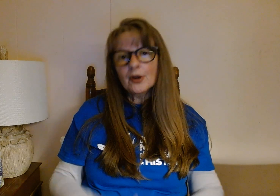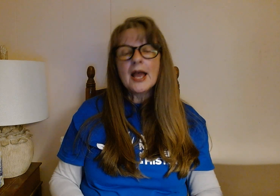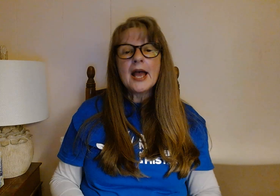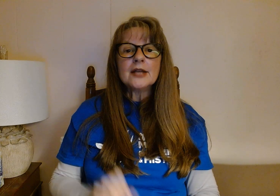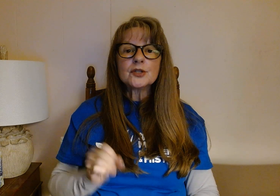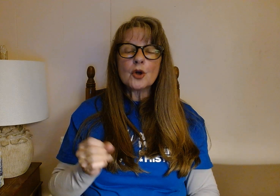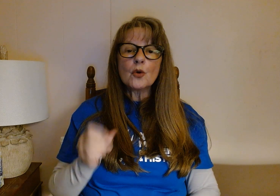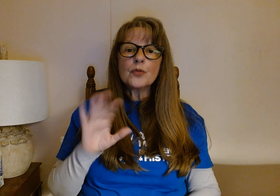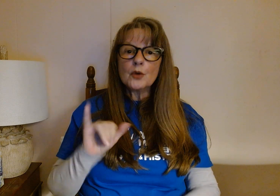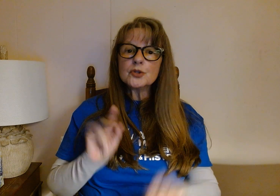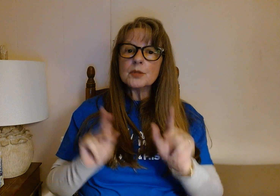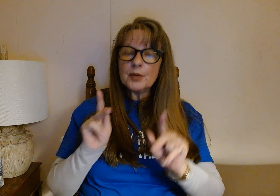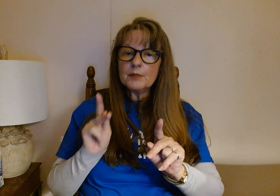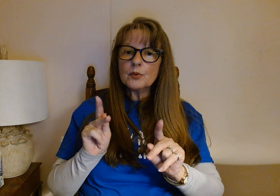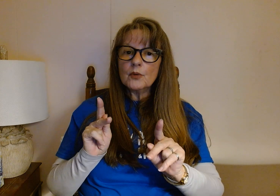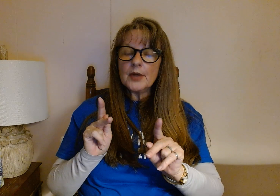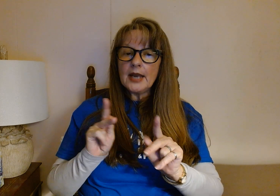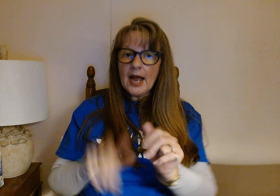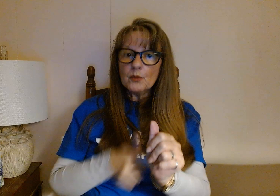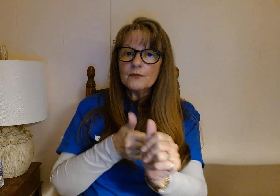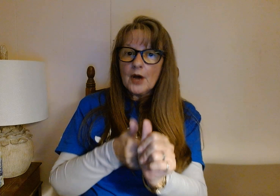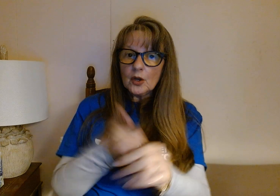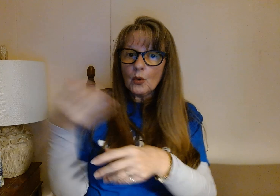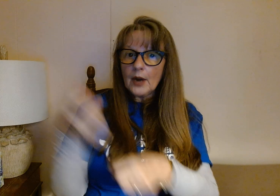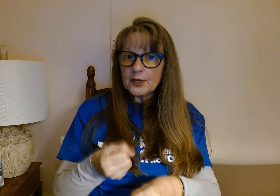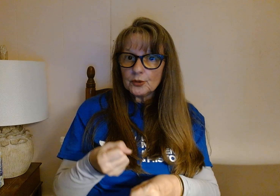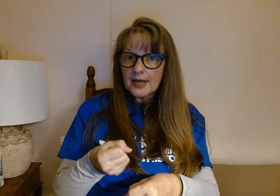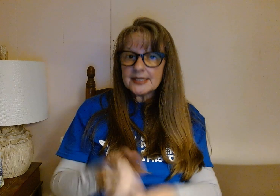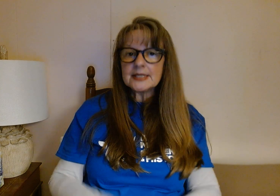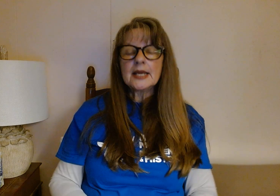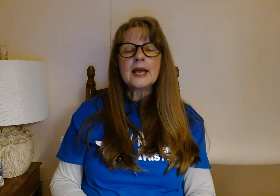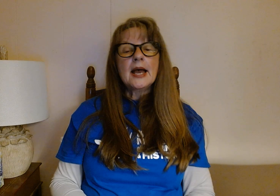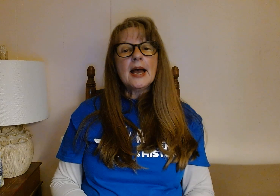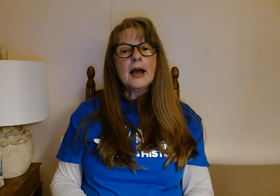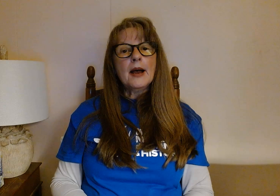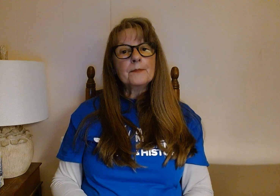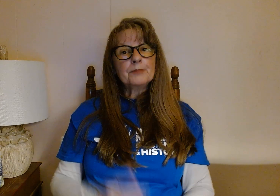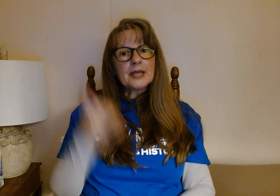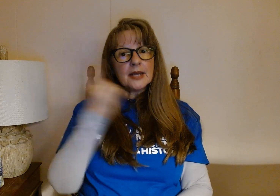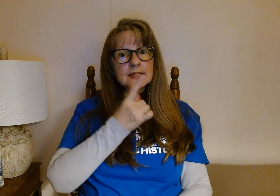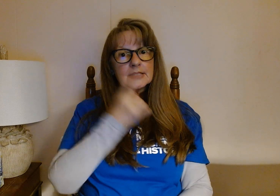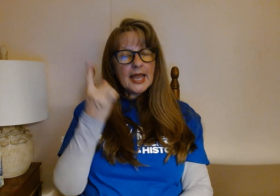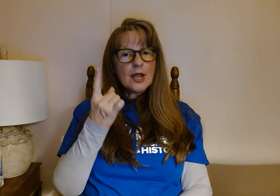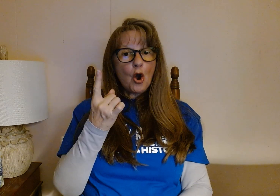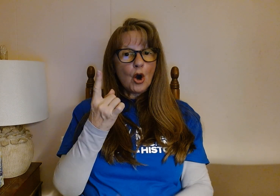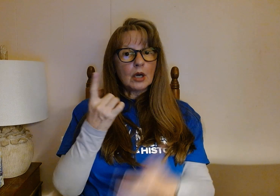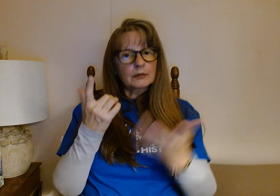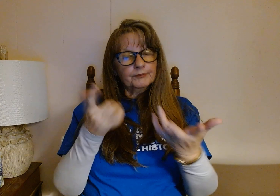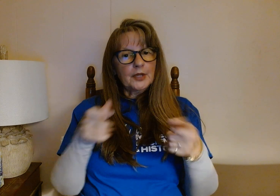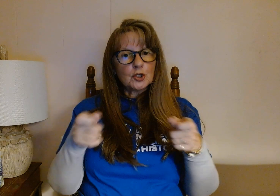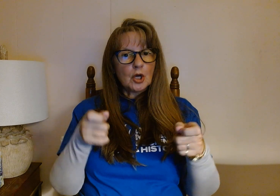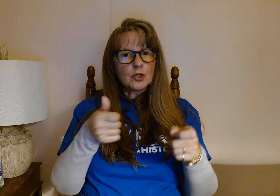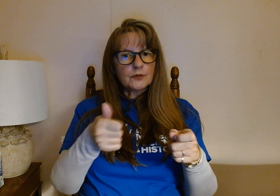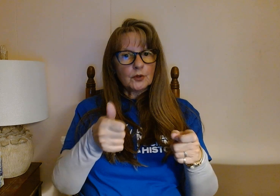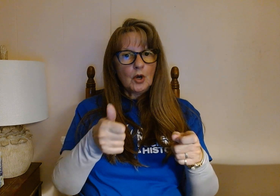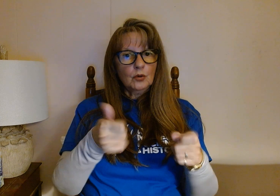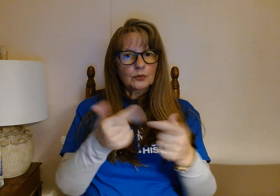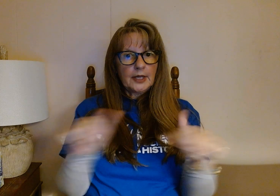And so those are the people that I will follow or I trust, because they are in charge of their own